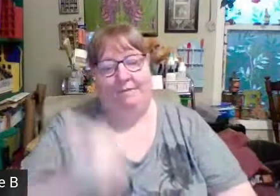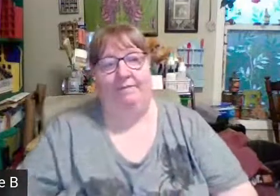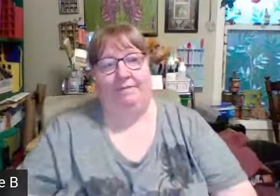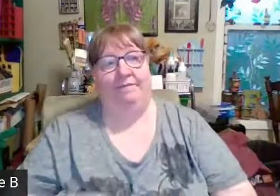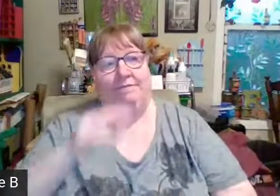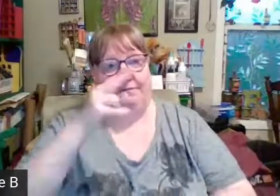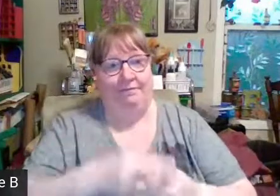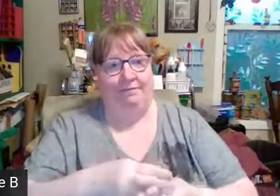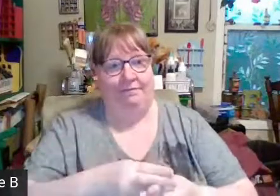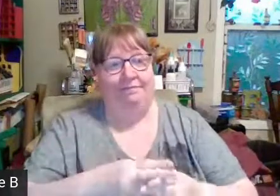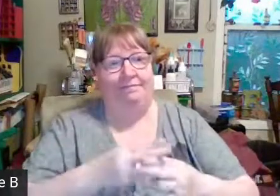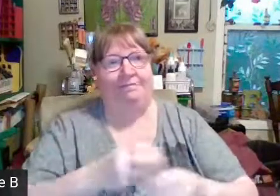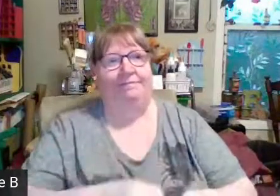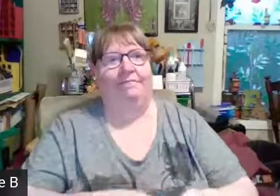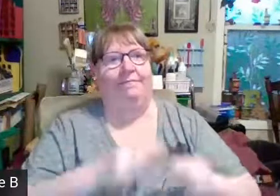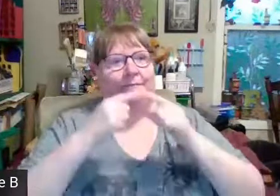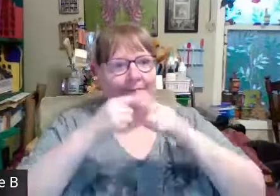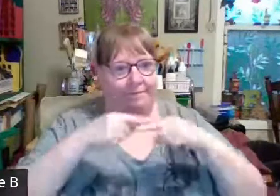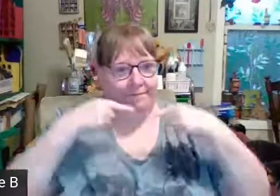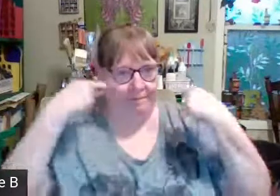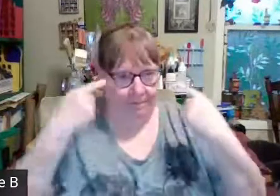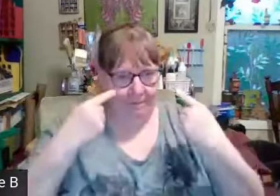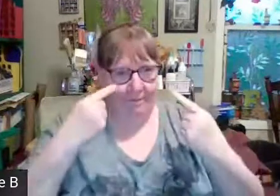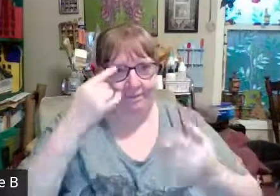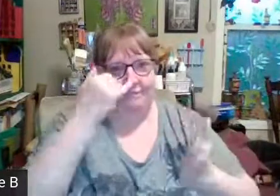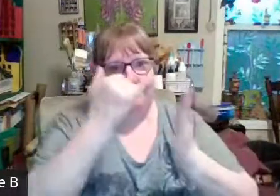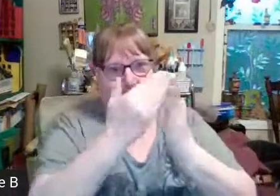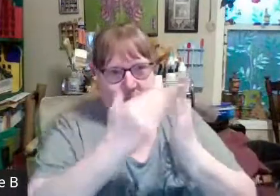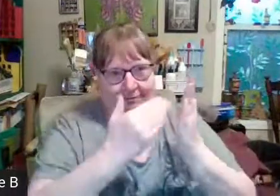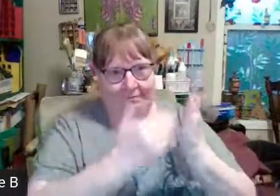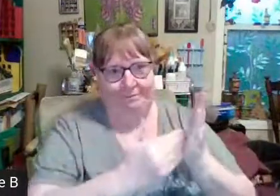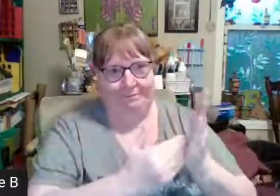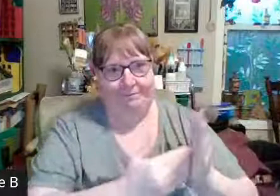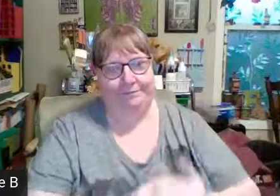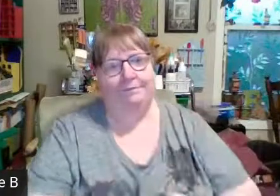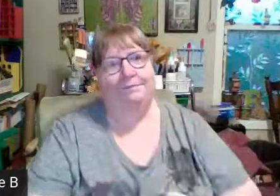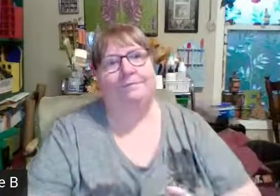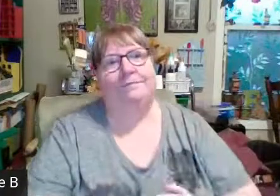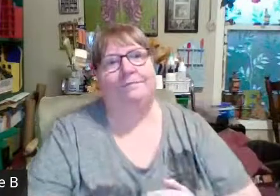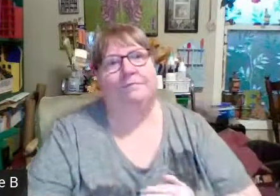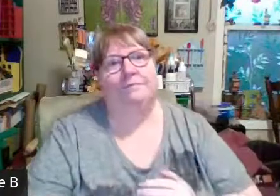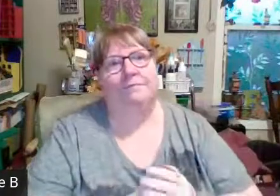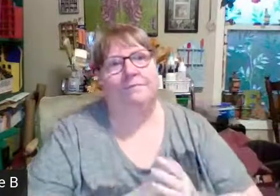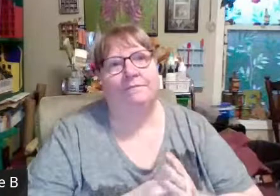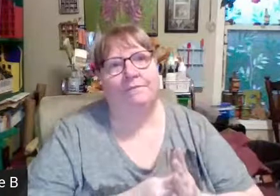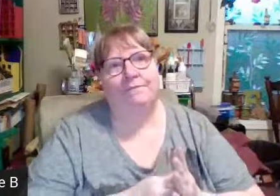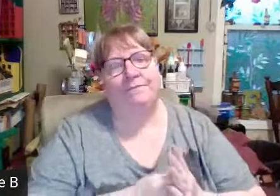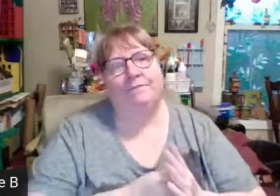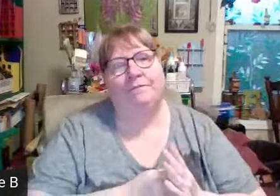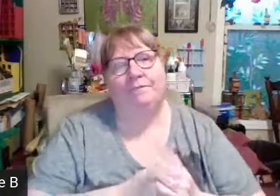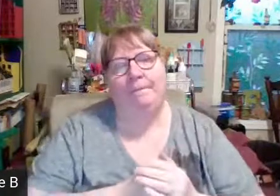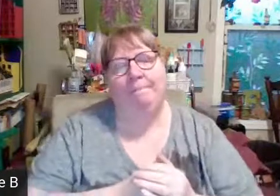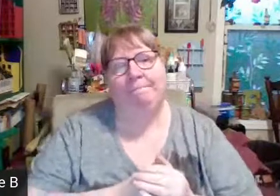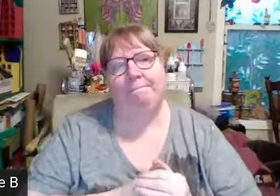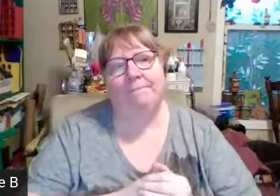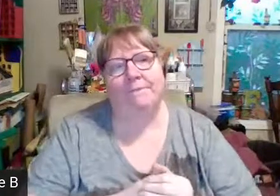reason we renamed it is because sometimes when we're reading it, we see that it's really people talking about only what their wishes are,